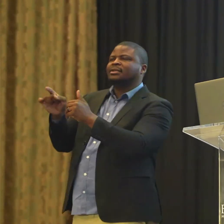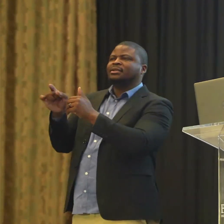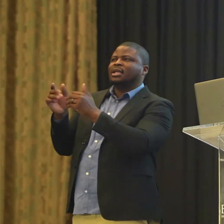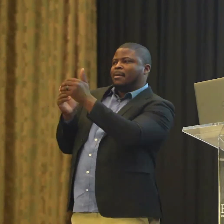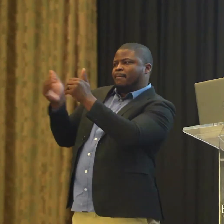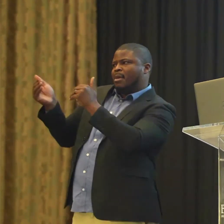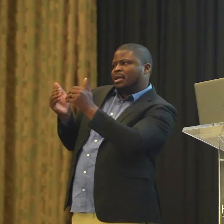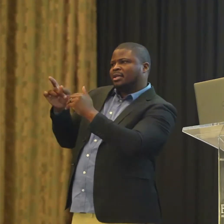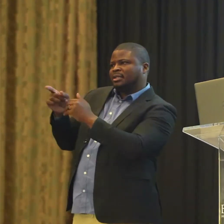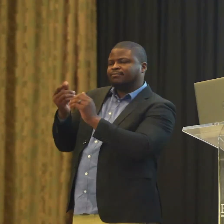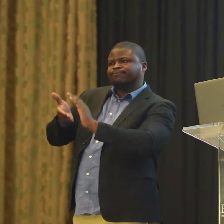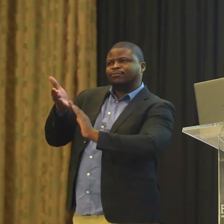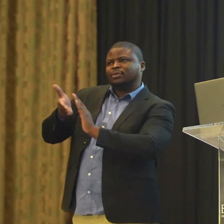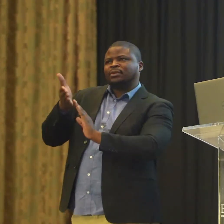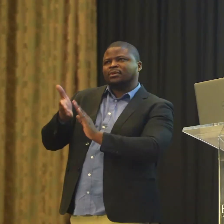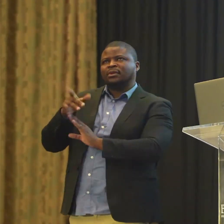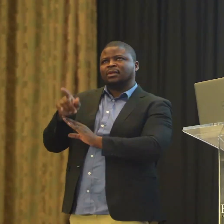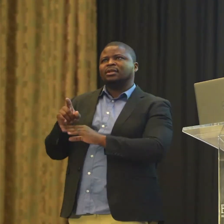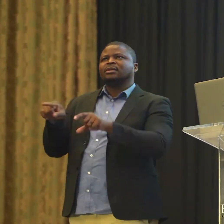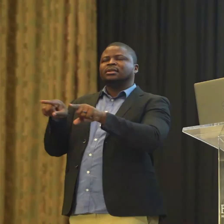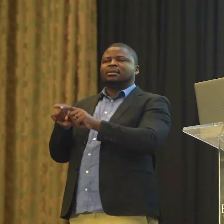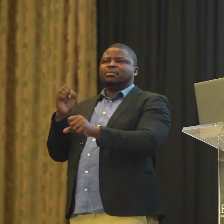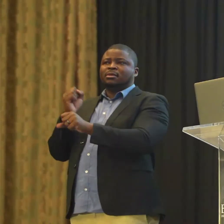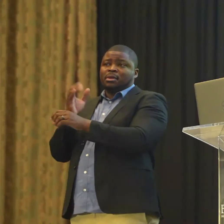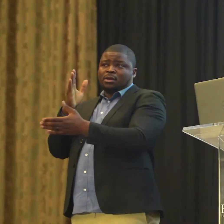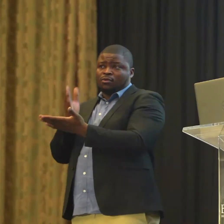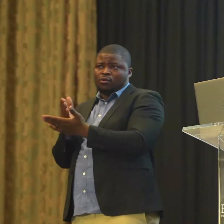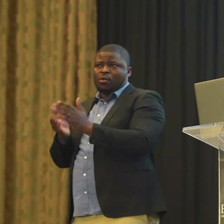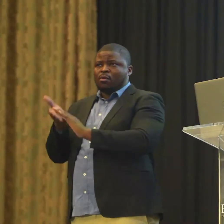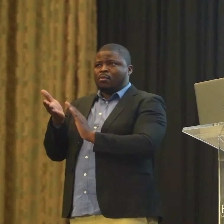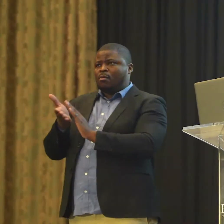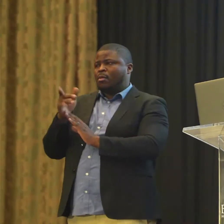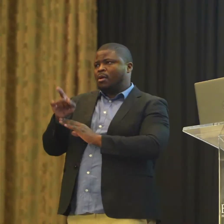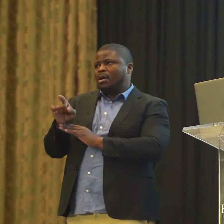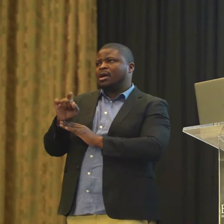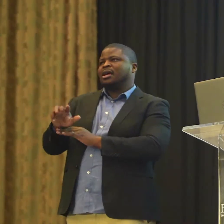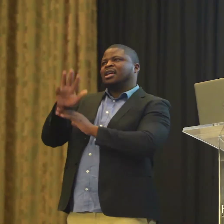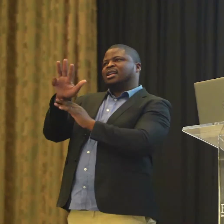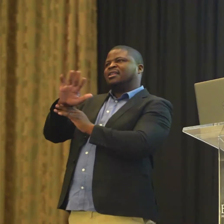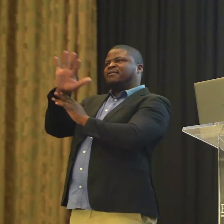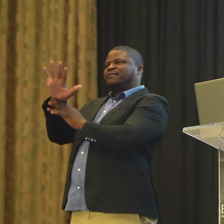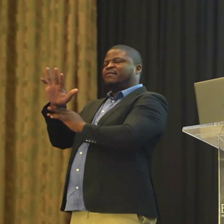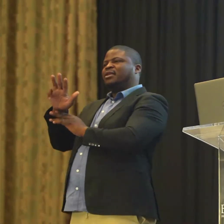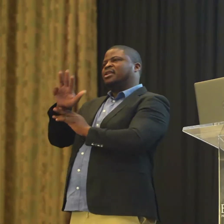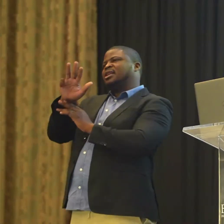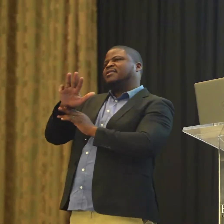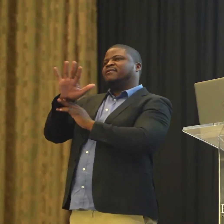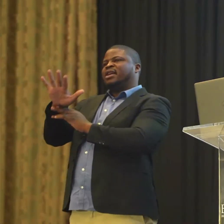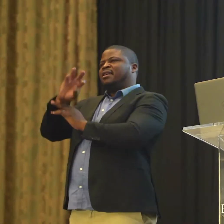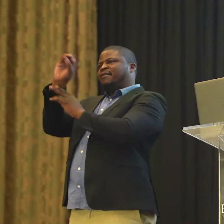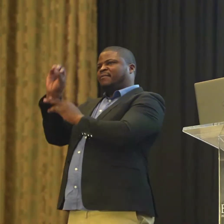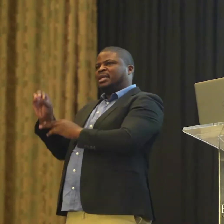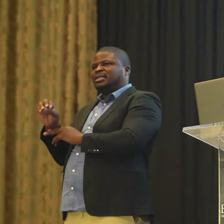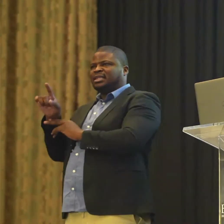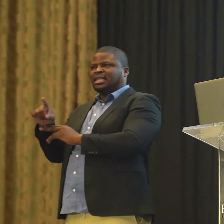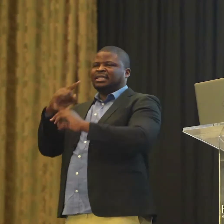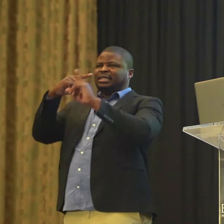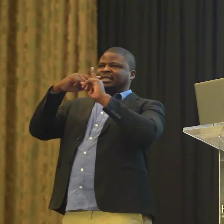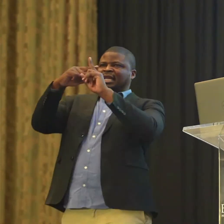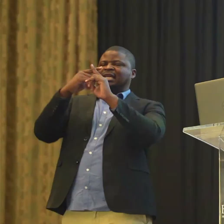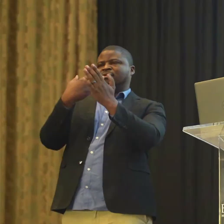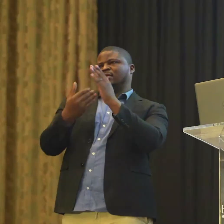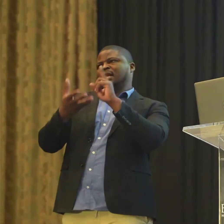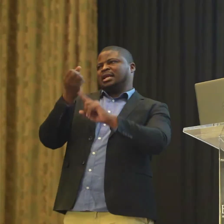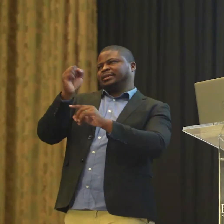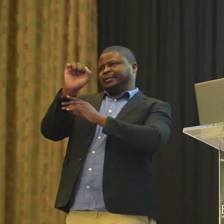at least get close to the 95 targets on some of the indicators, but we've got a long way to go. And I think this